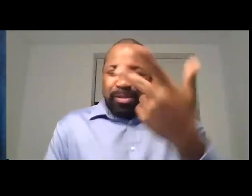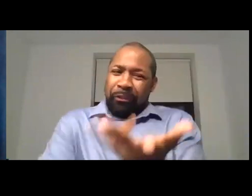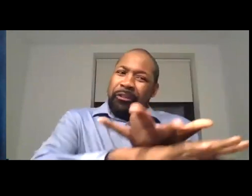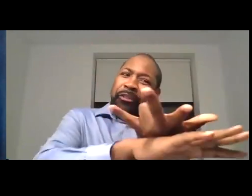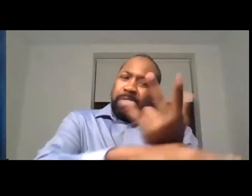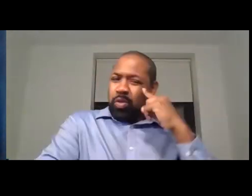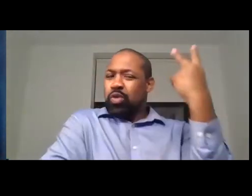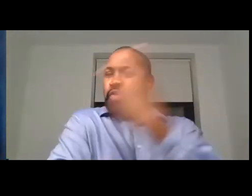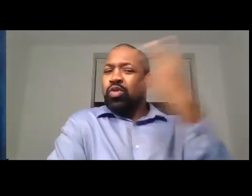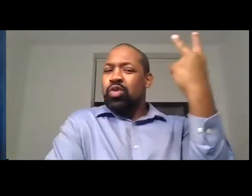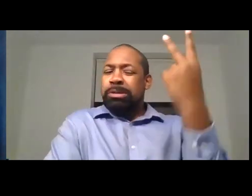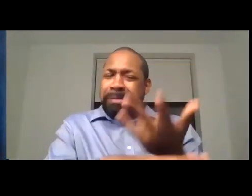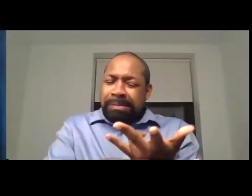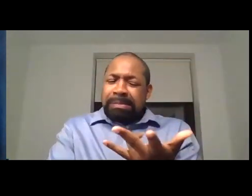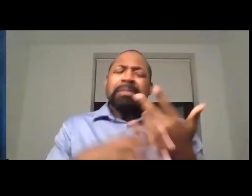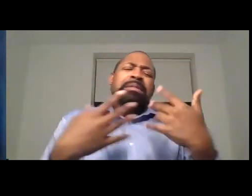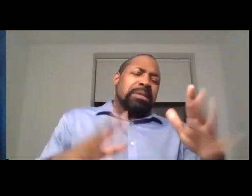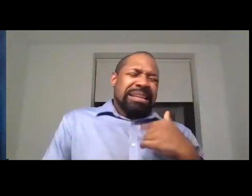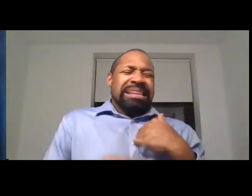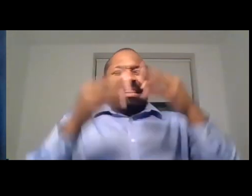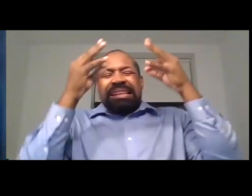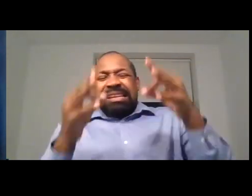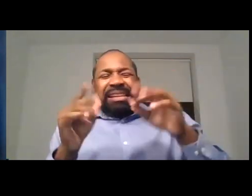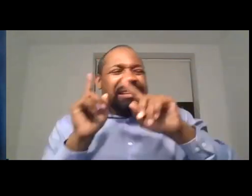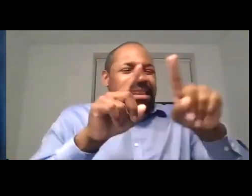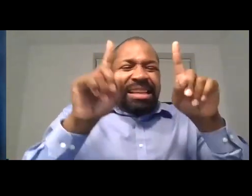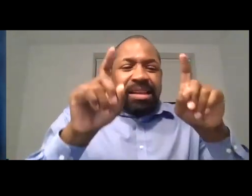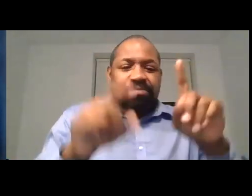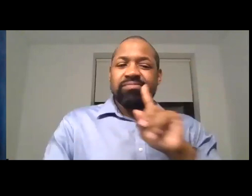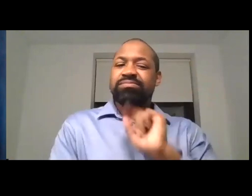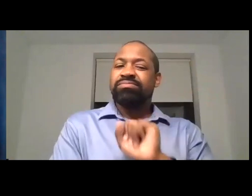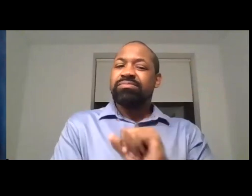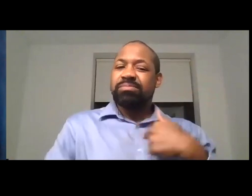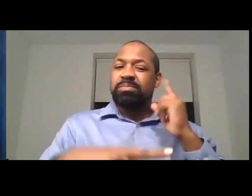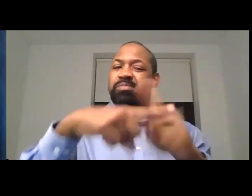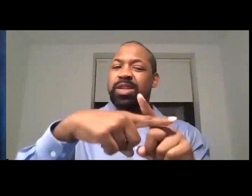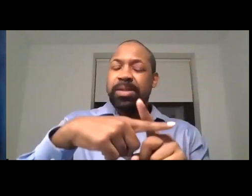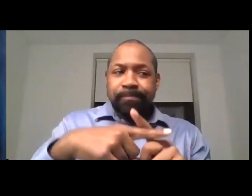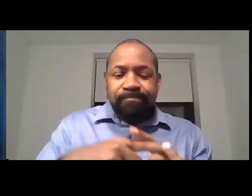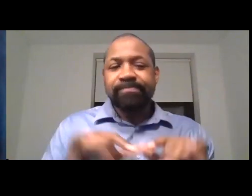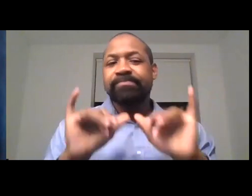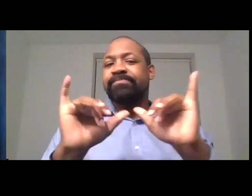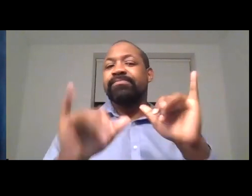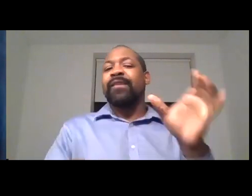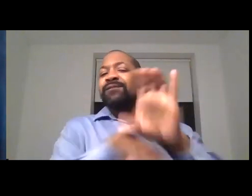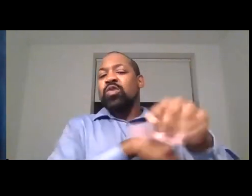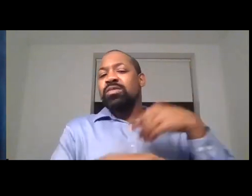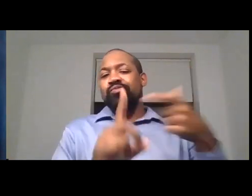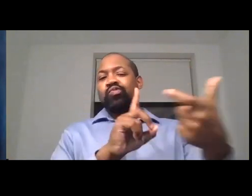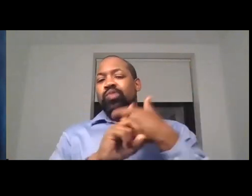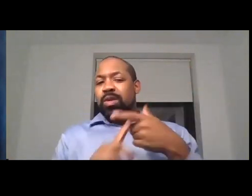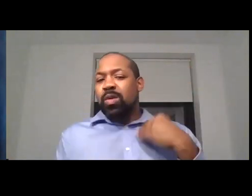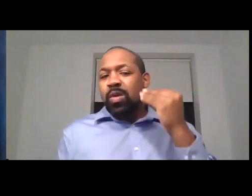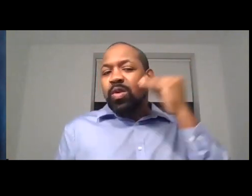just realized that I wasn't able to even get up. I was fully just worn out for a couple of days. And then I did